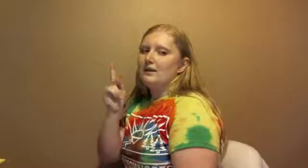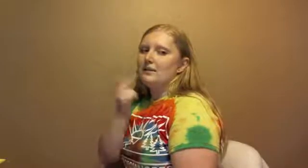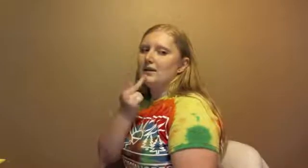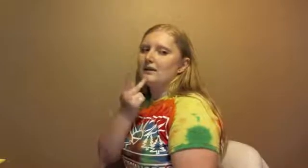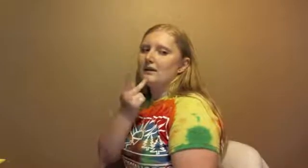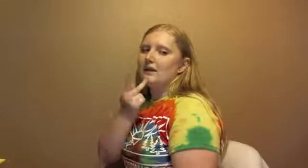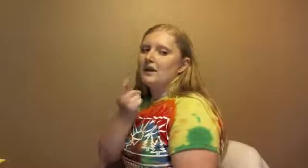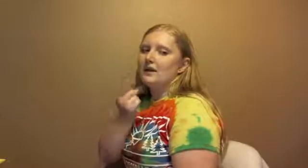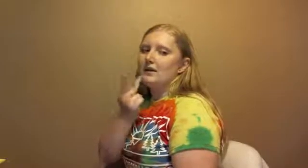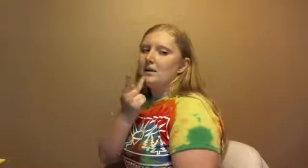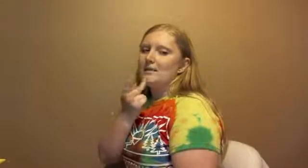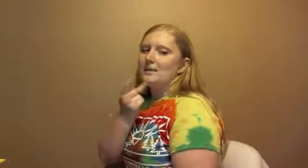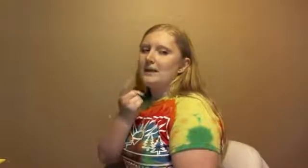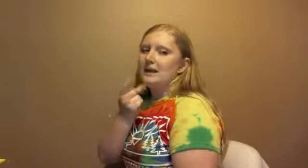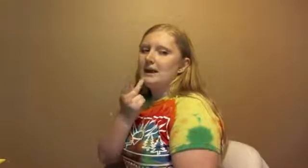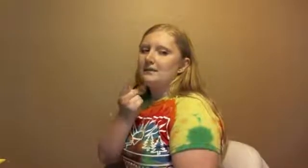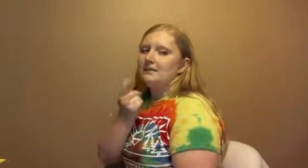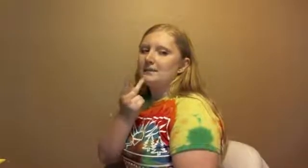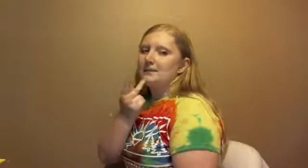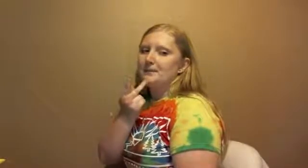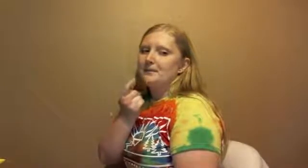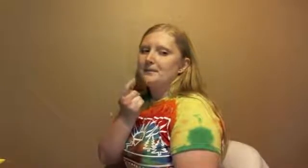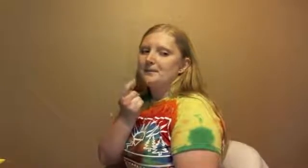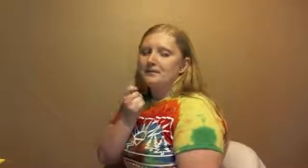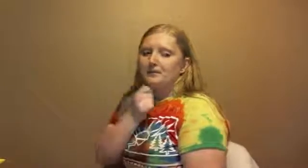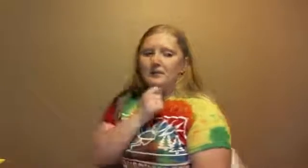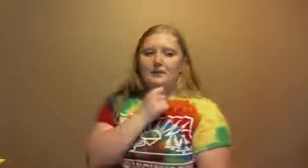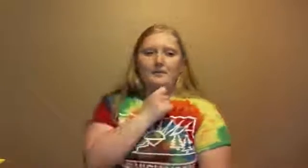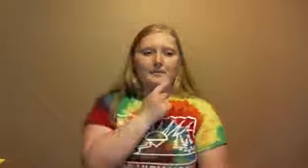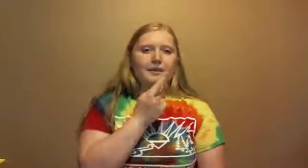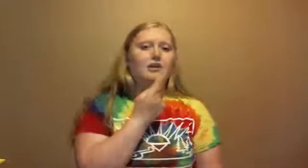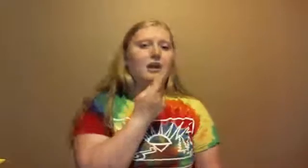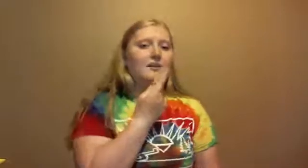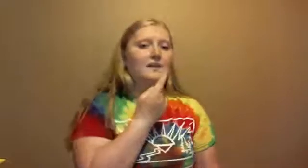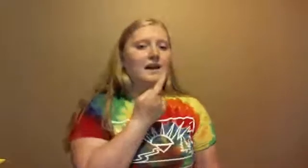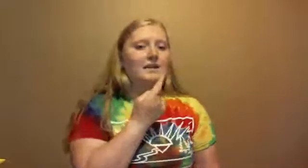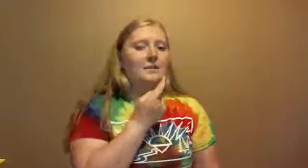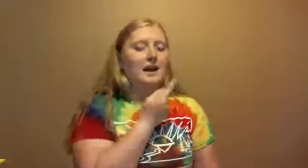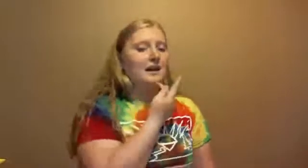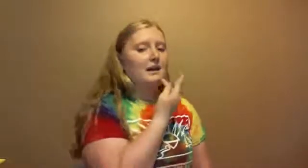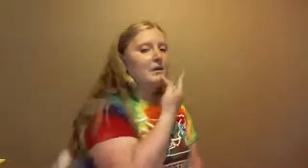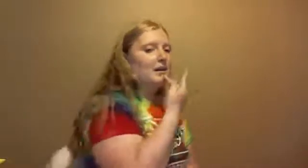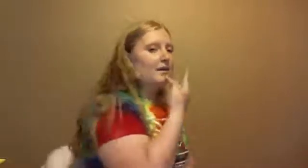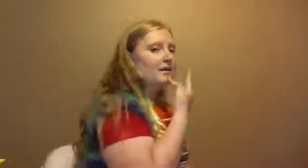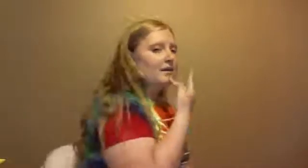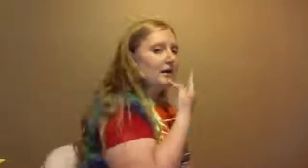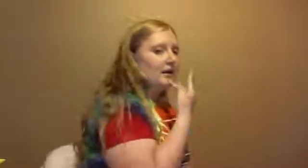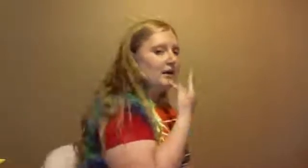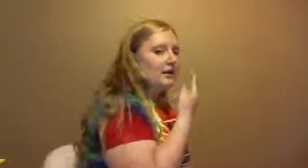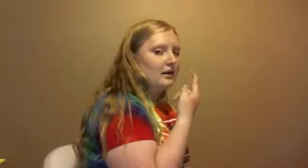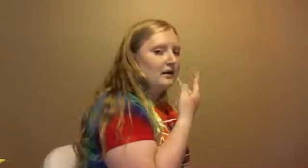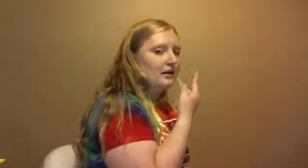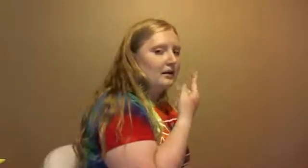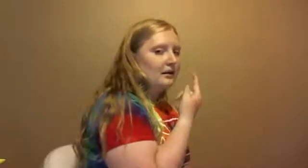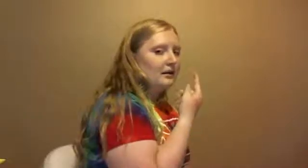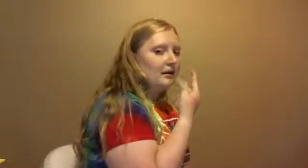middle finger. P. Good job. So that is pink. I'm going to go this way.